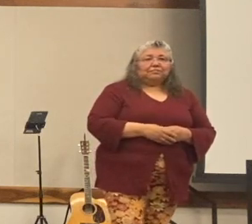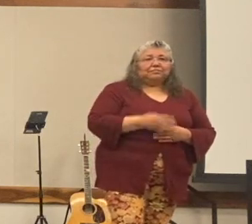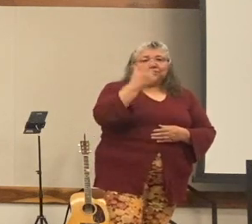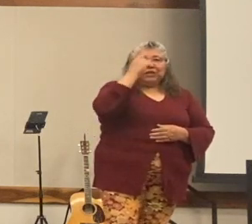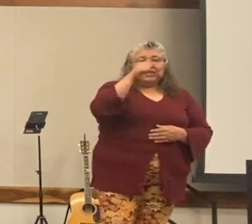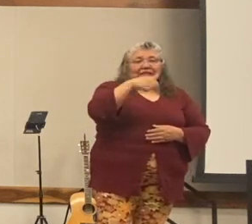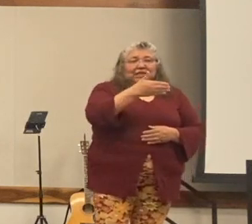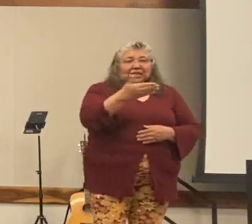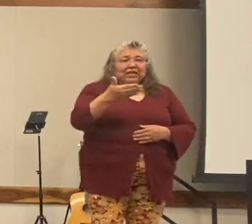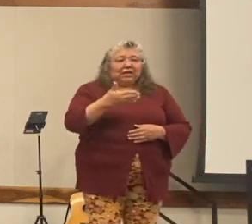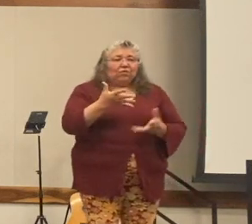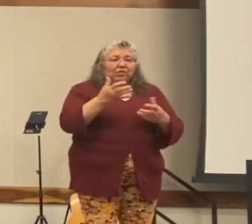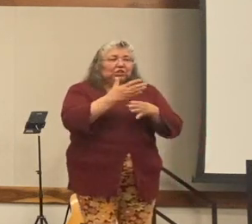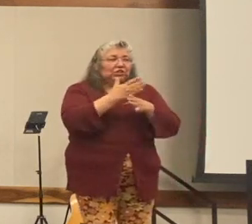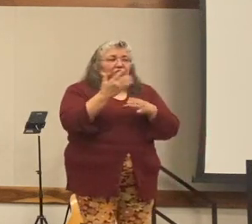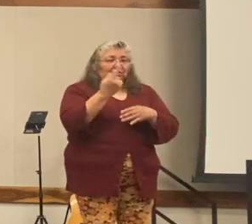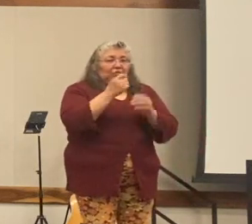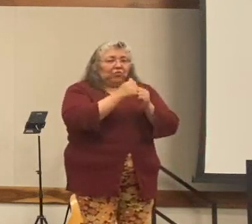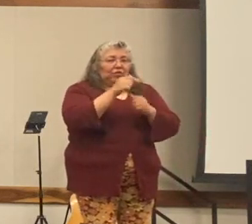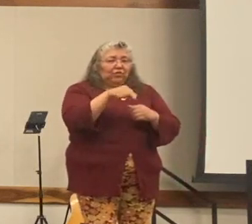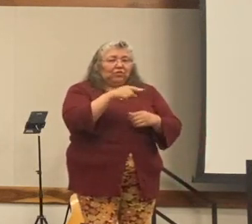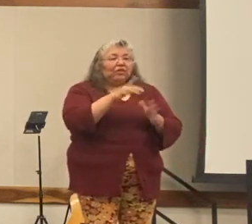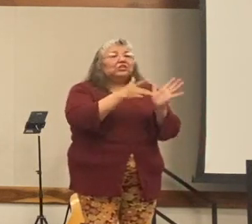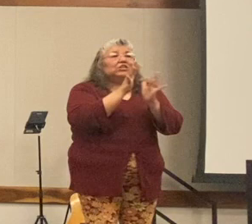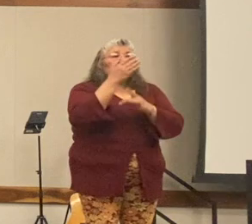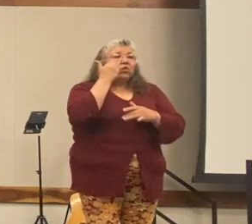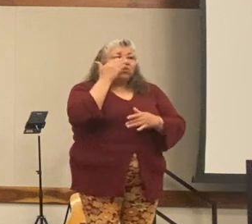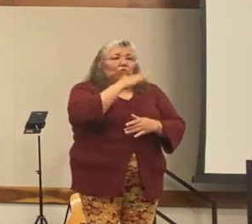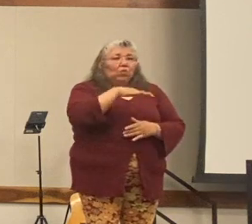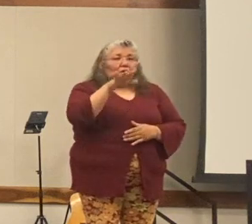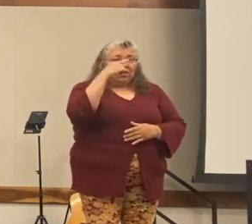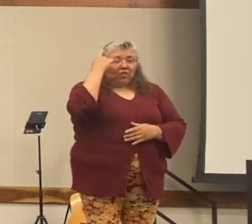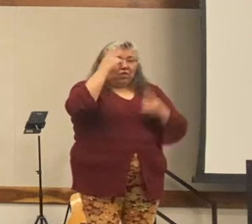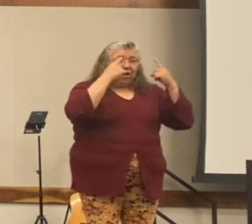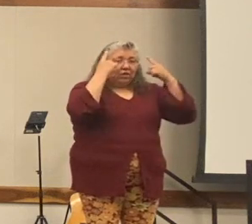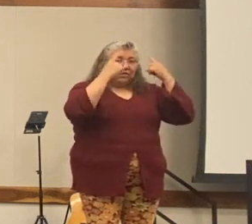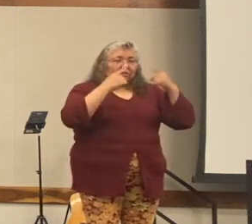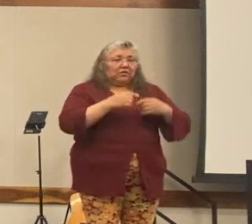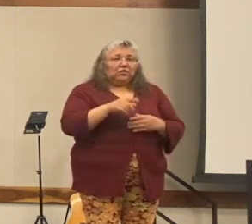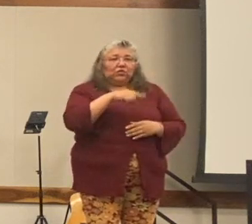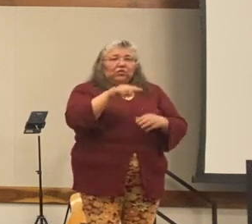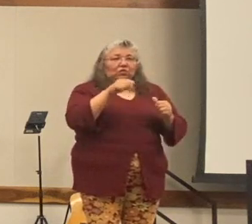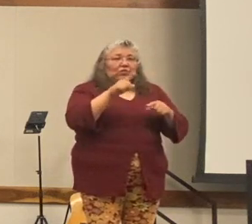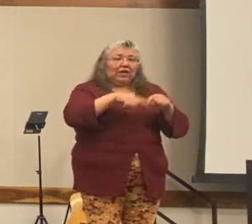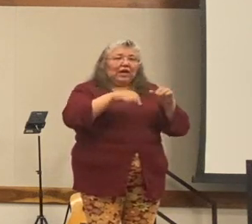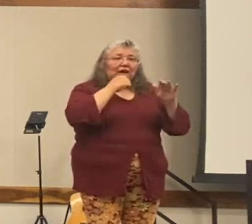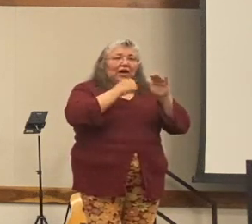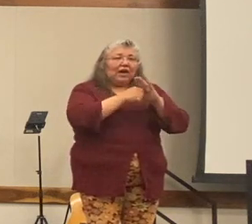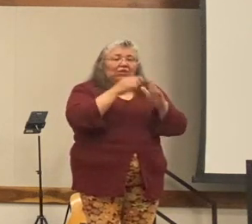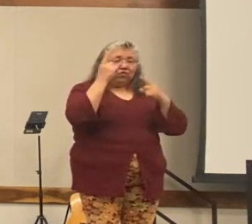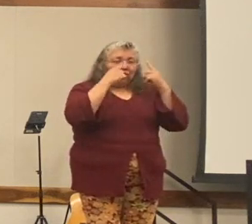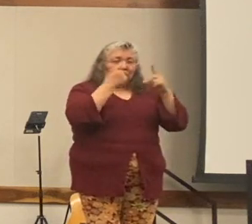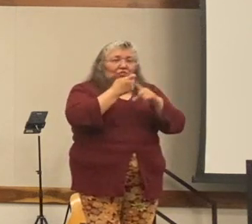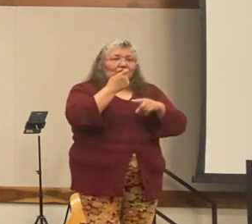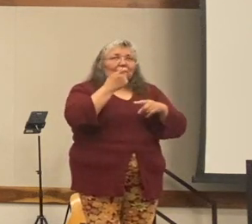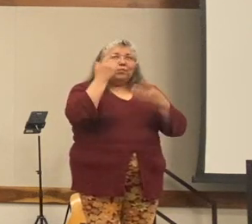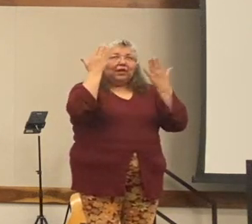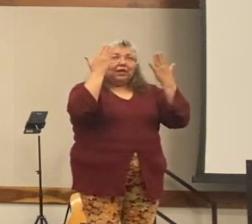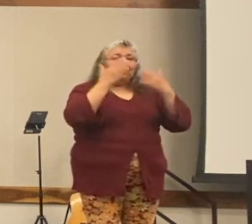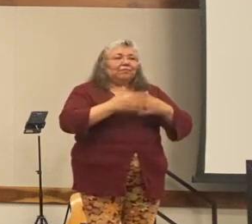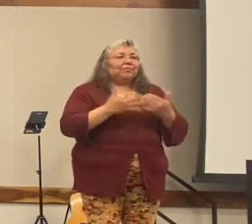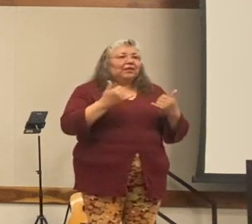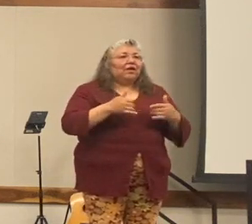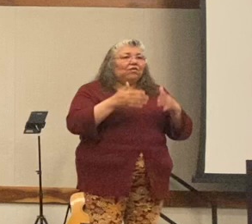Because here's the thing, I want to share something with you. Jesus knows your thoughts. You can't hide your thoughts from him.